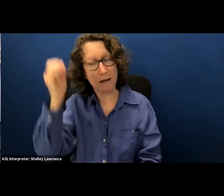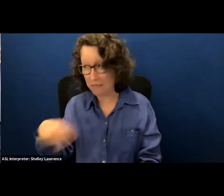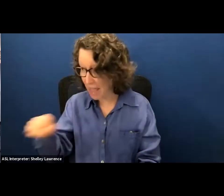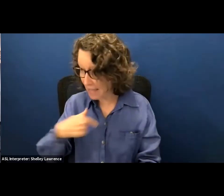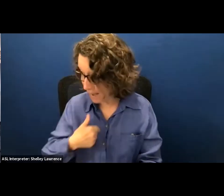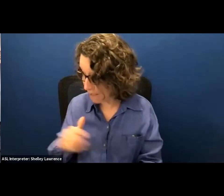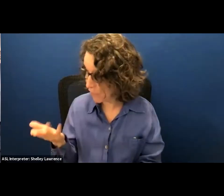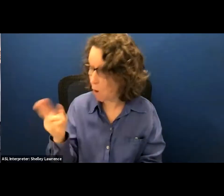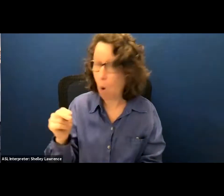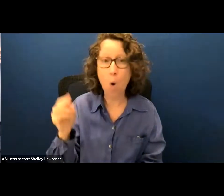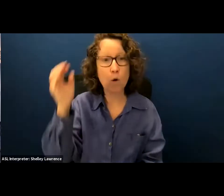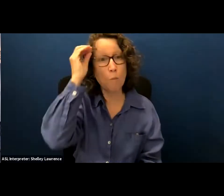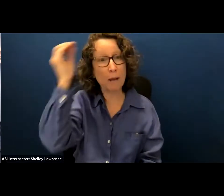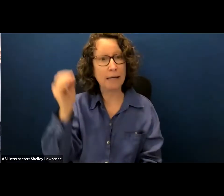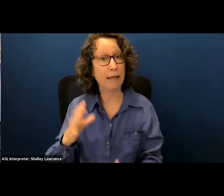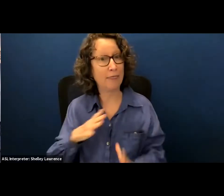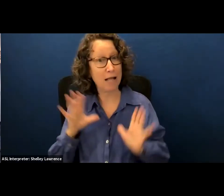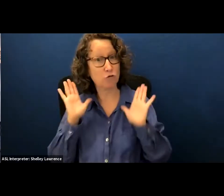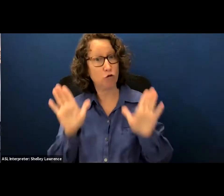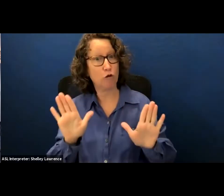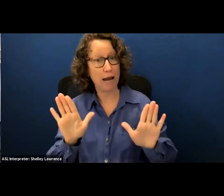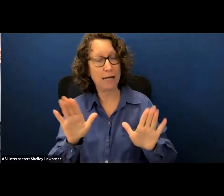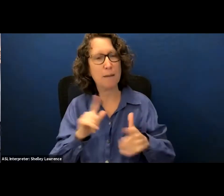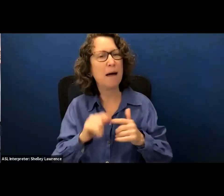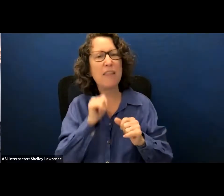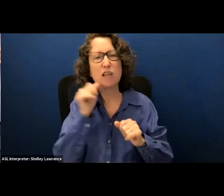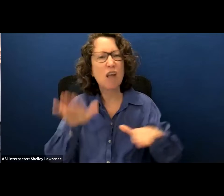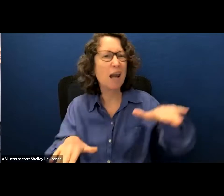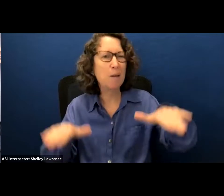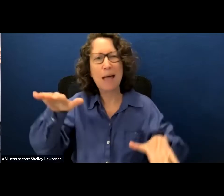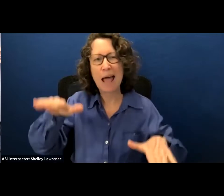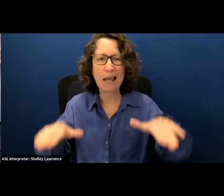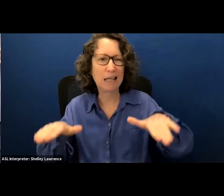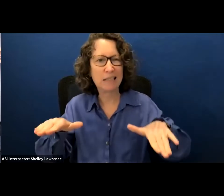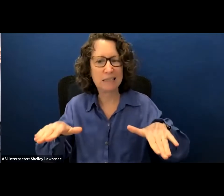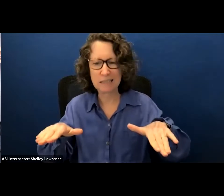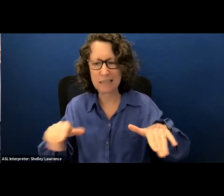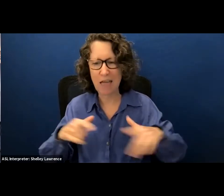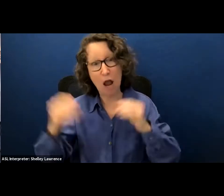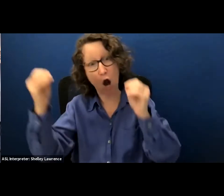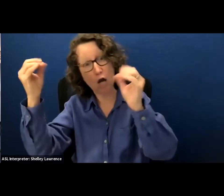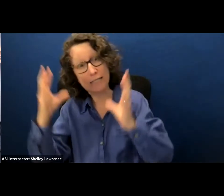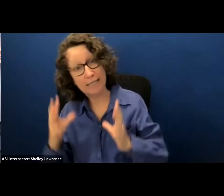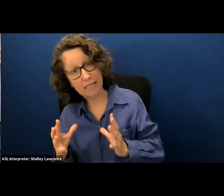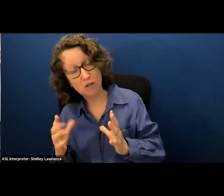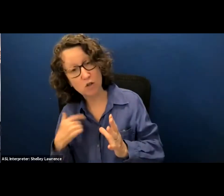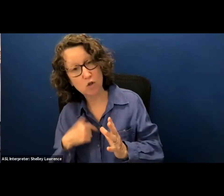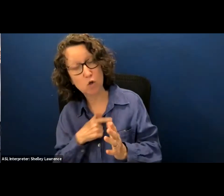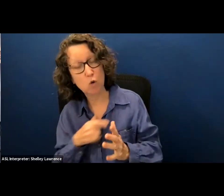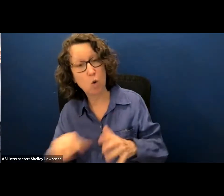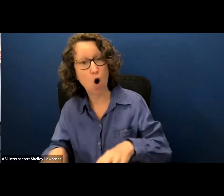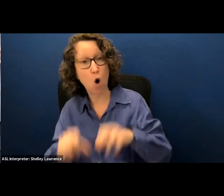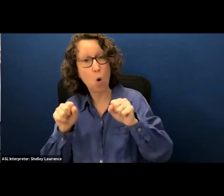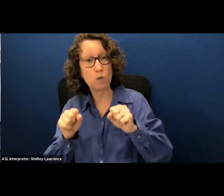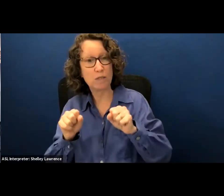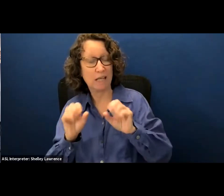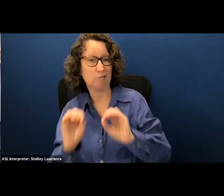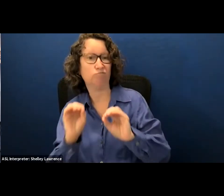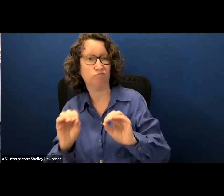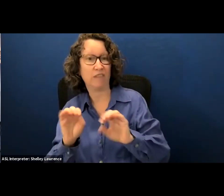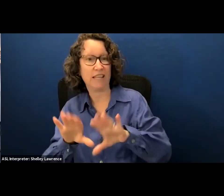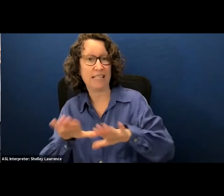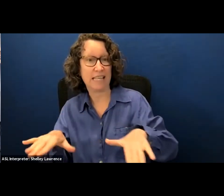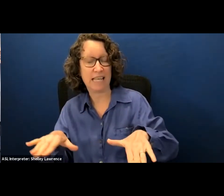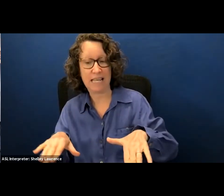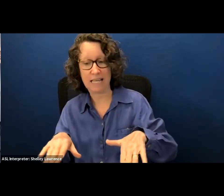It's great. But the problem is there's not a balance. There's teachers that are hosting these kids, DP